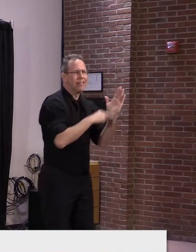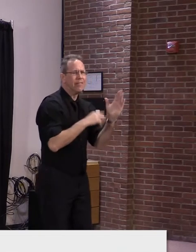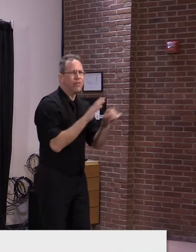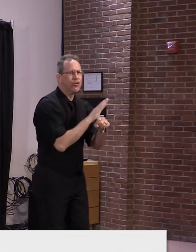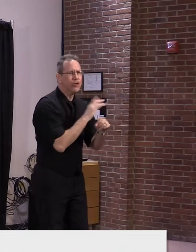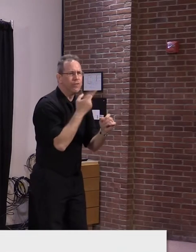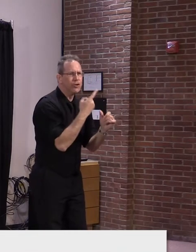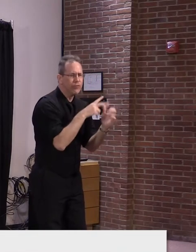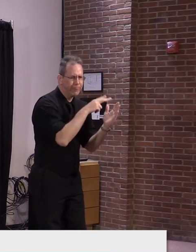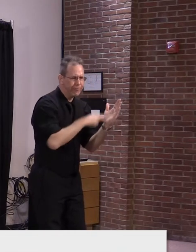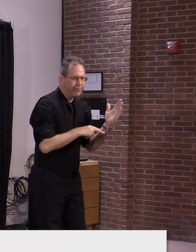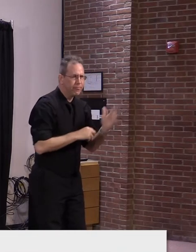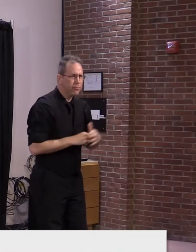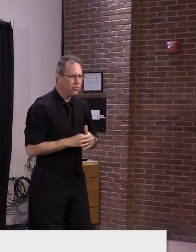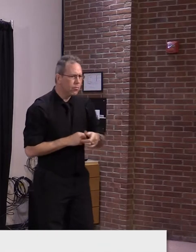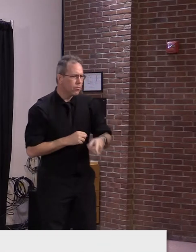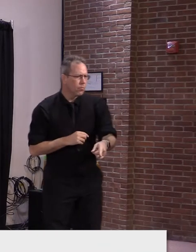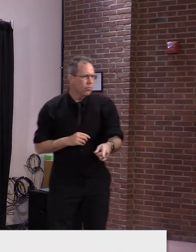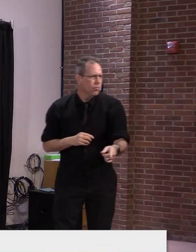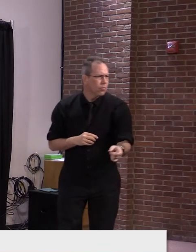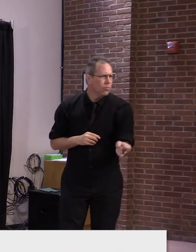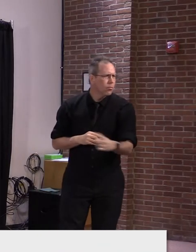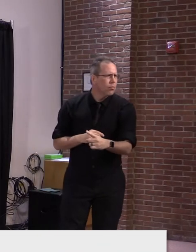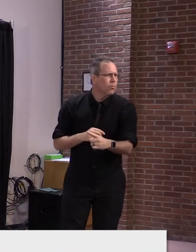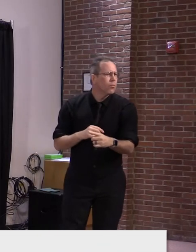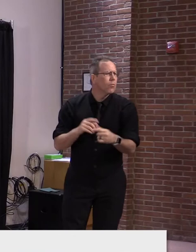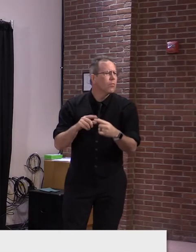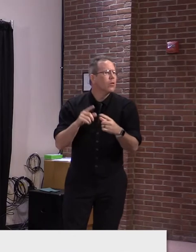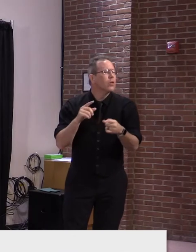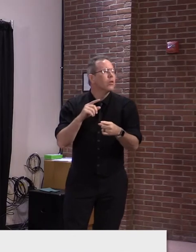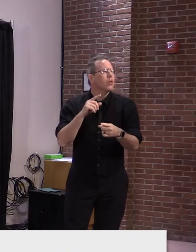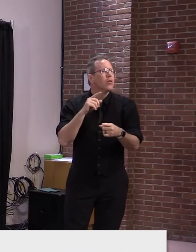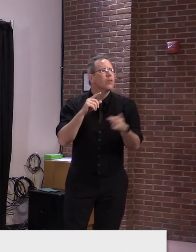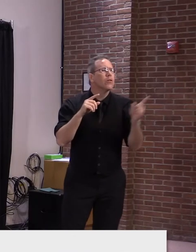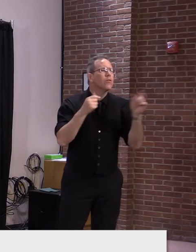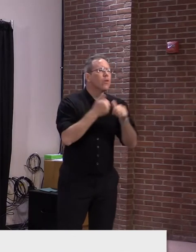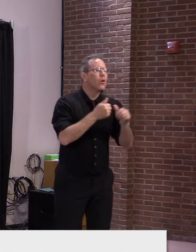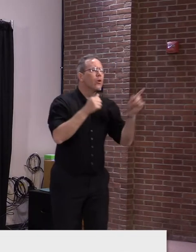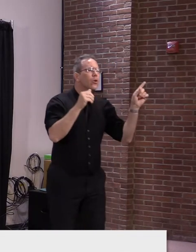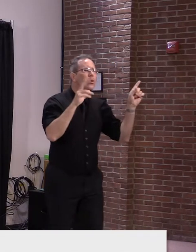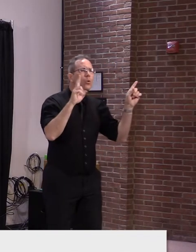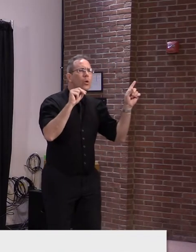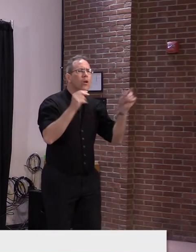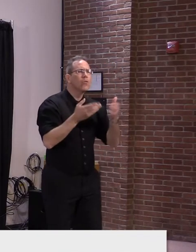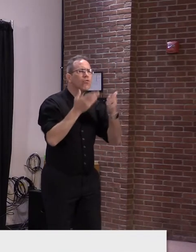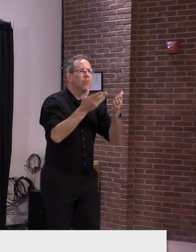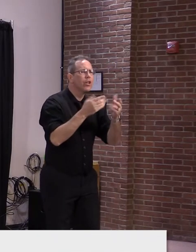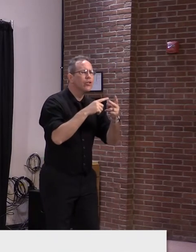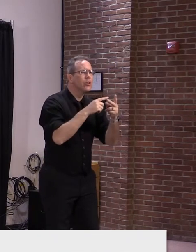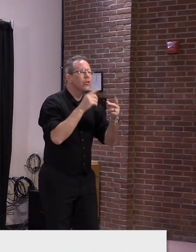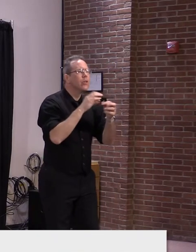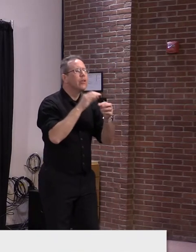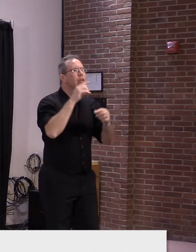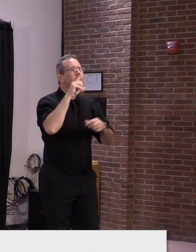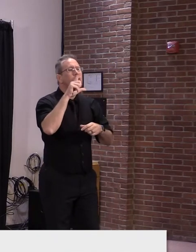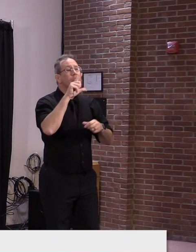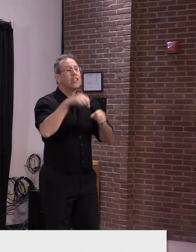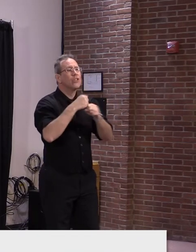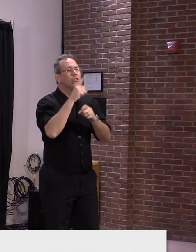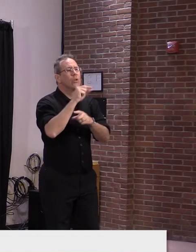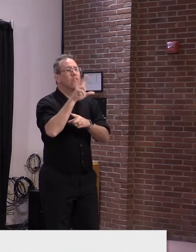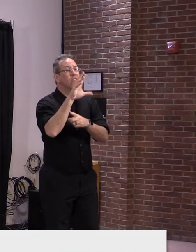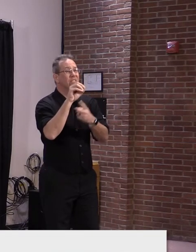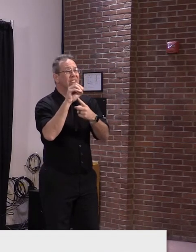It follows a UN recommendation that by 2050, 50% of all area in the